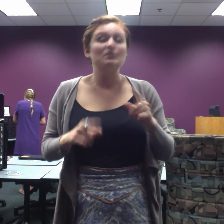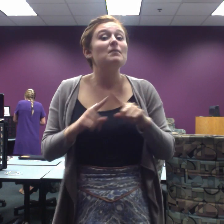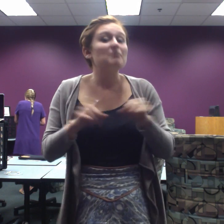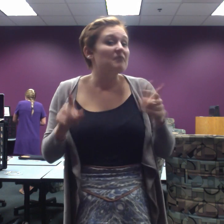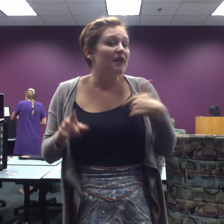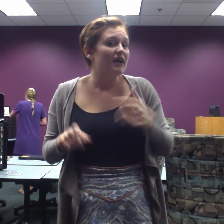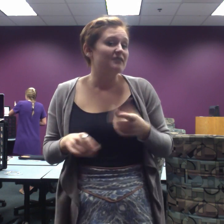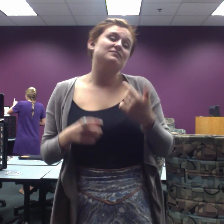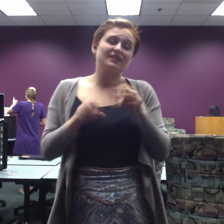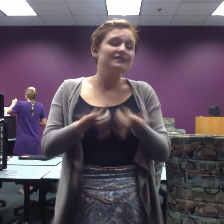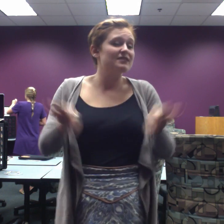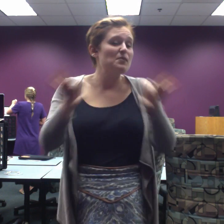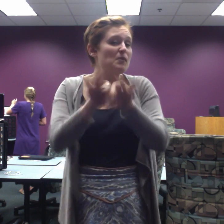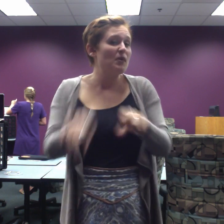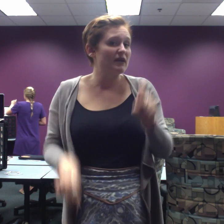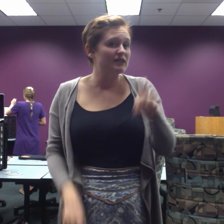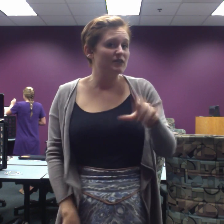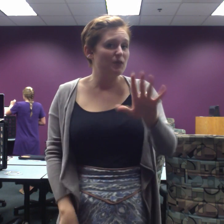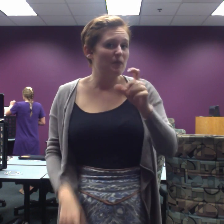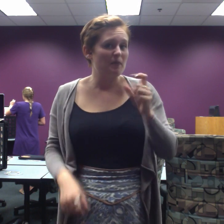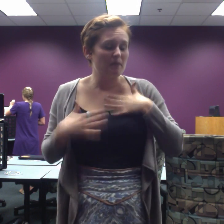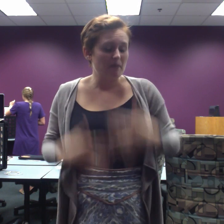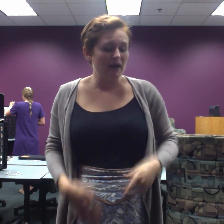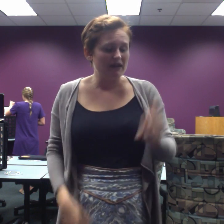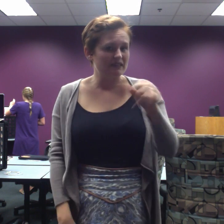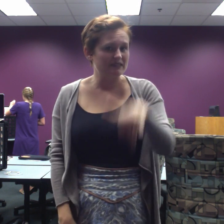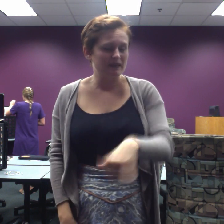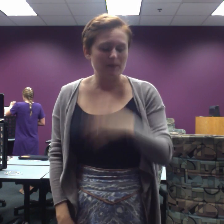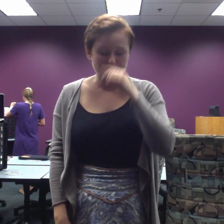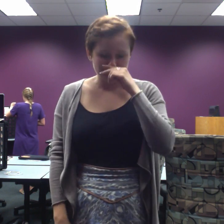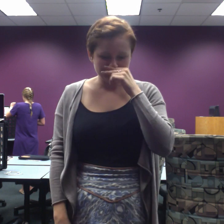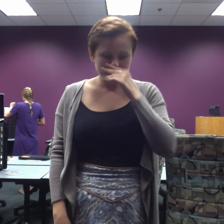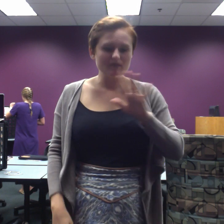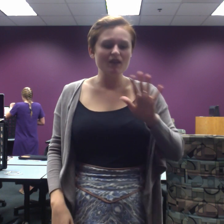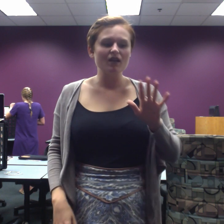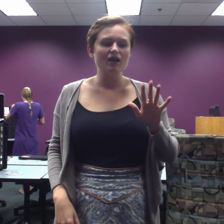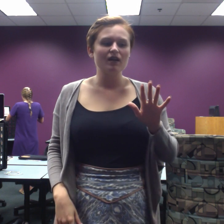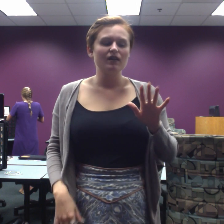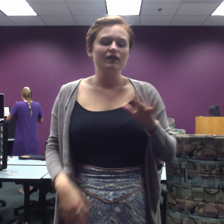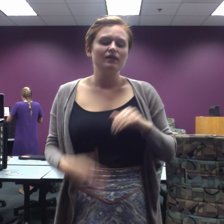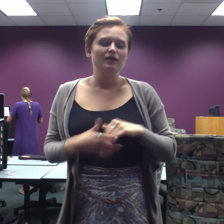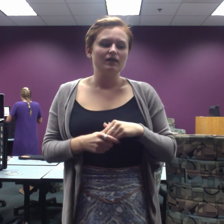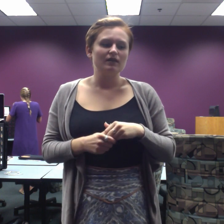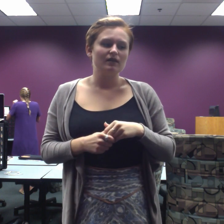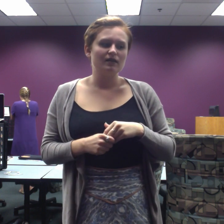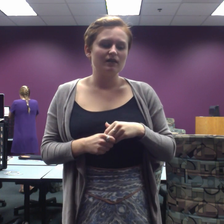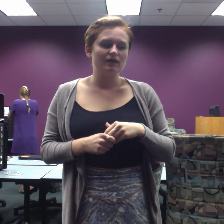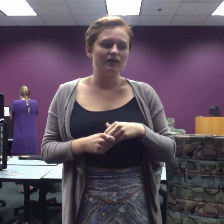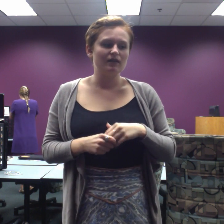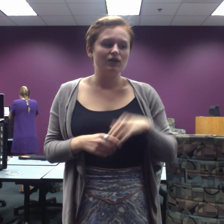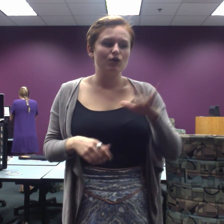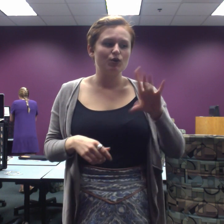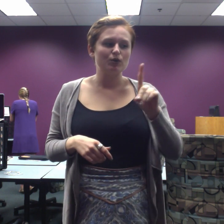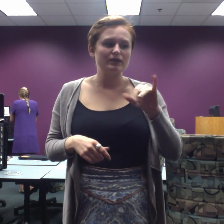small intestines, do the most work of any other part of your organs in the digestive system. And in